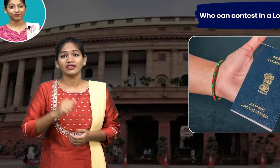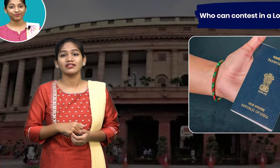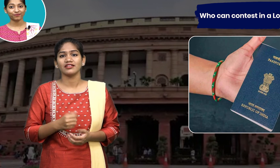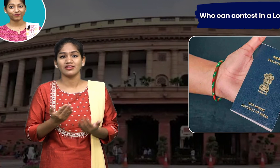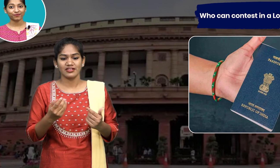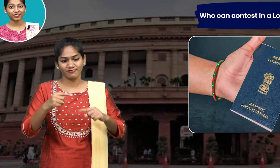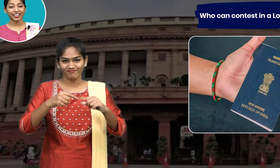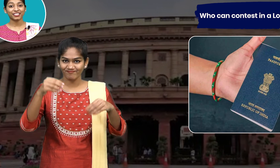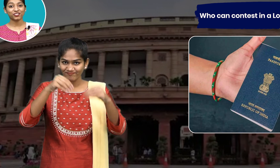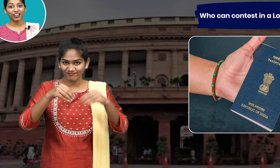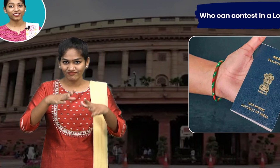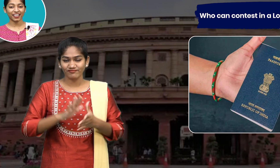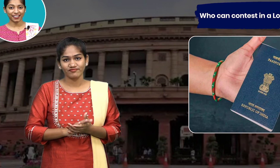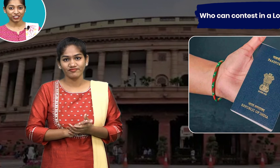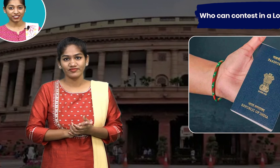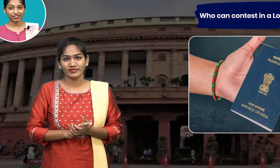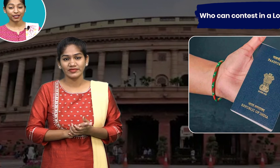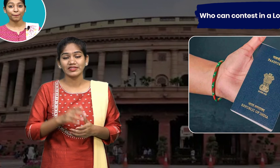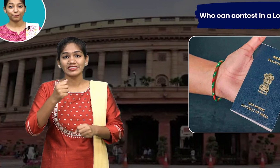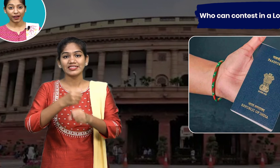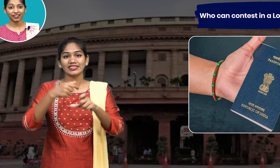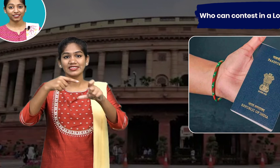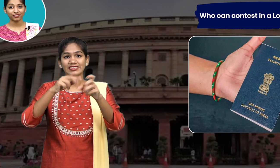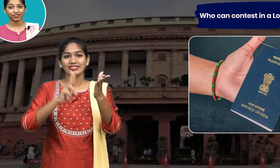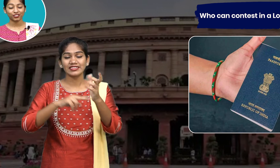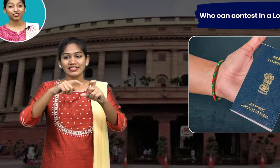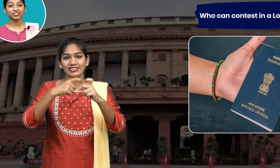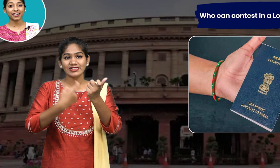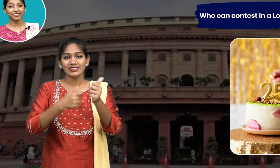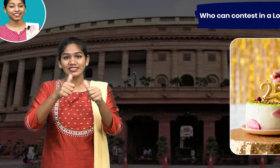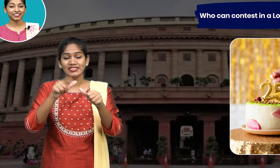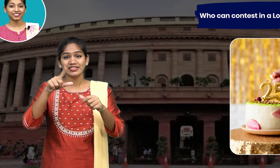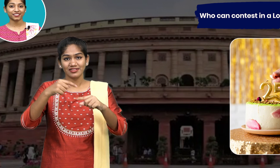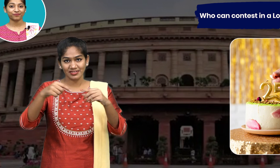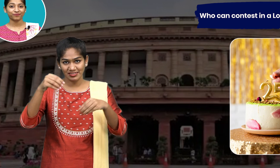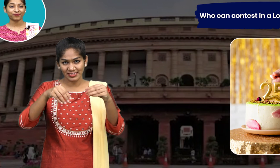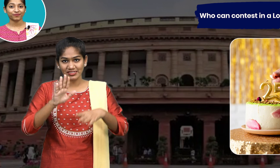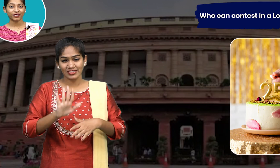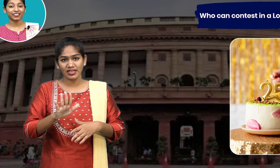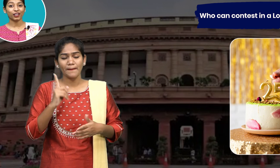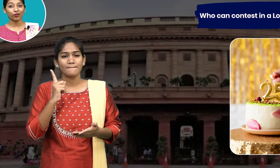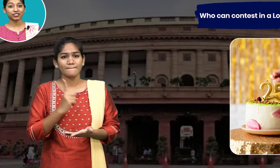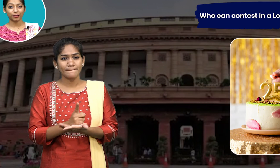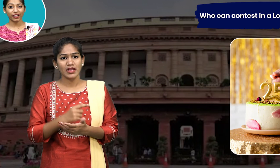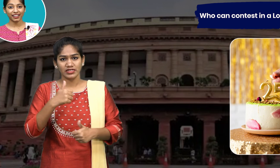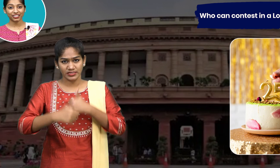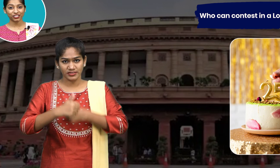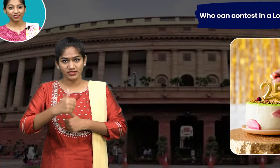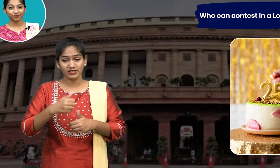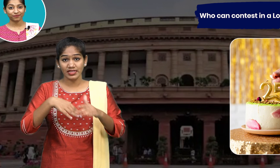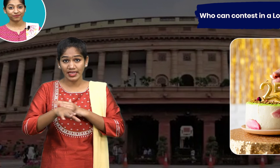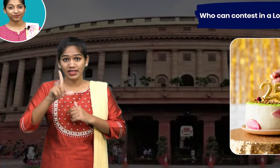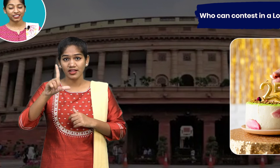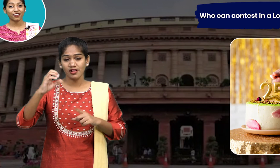vote in the general elections, but to contest in a Lok Sabha